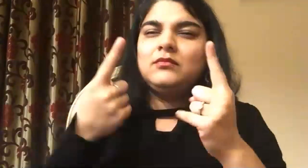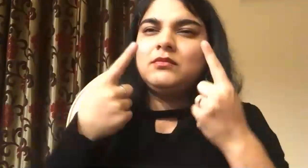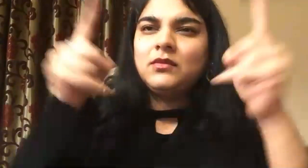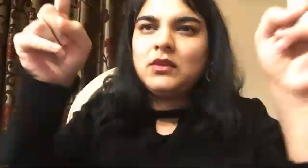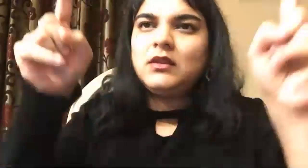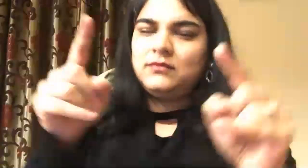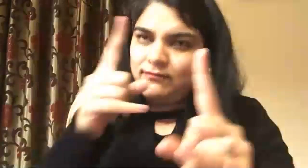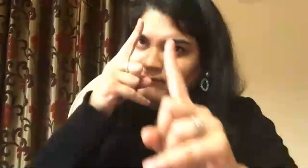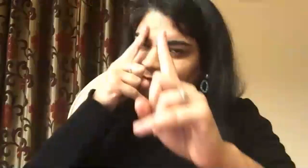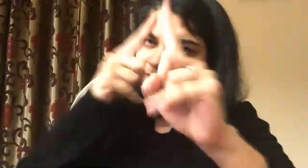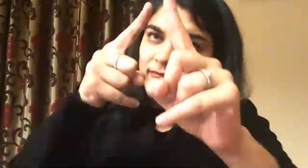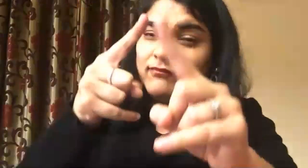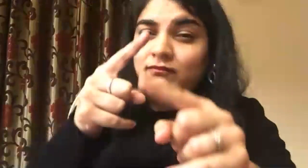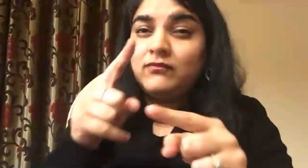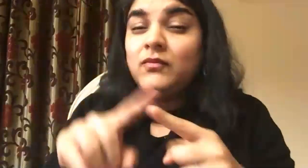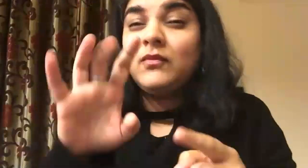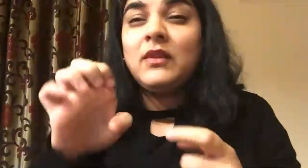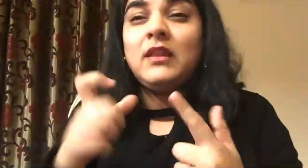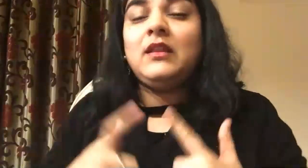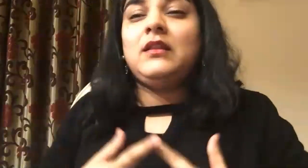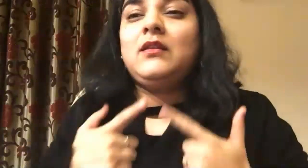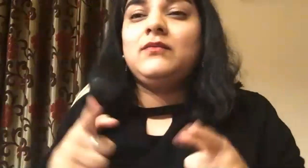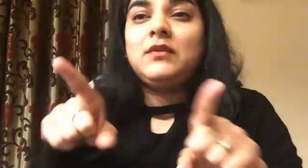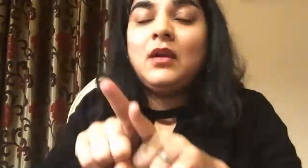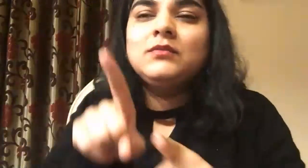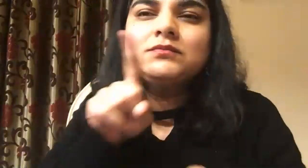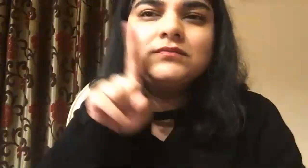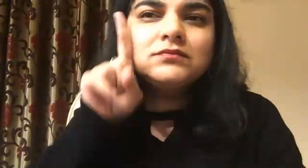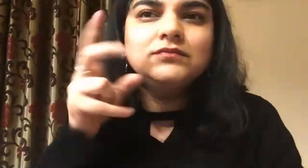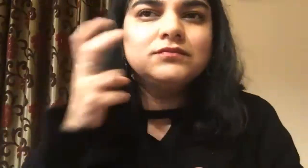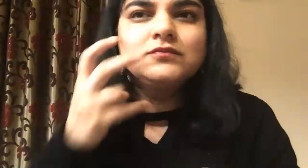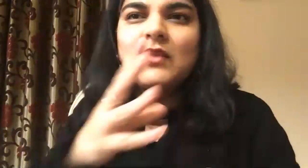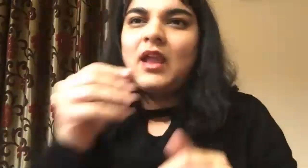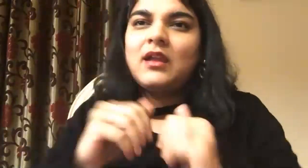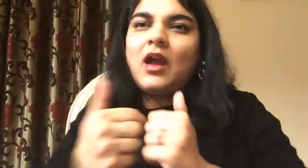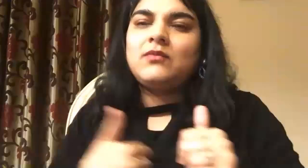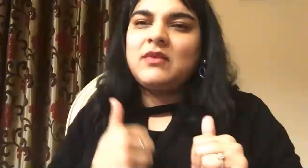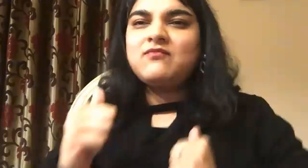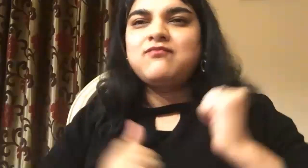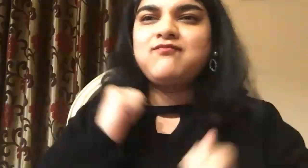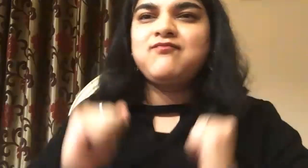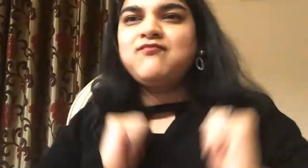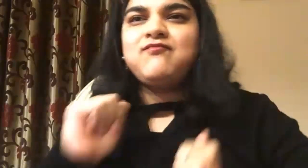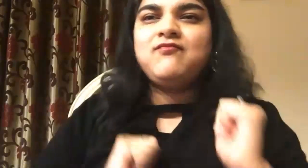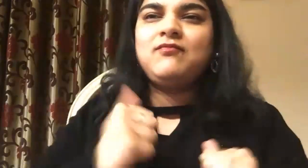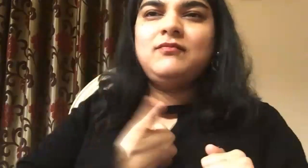Yeah, of course. I don't mind. I'll try my best. Because I know it's a lot of I know they're important. I want to make sure everything